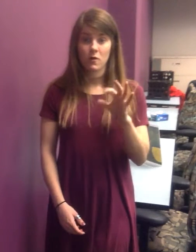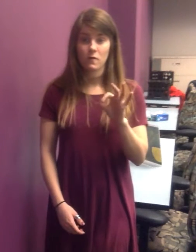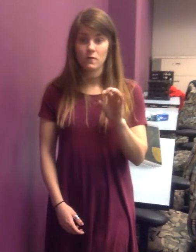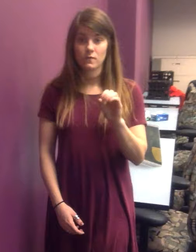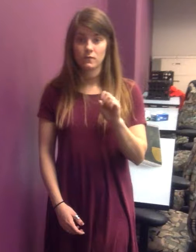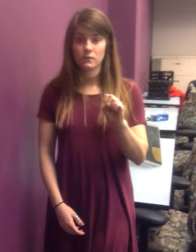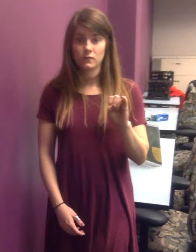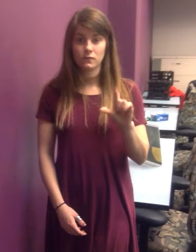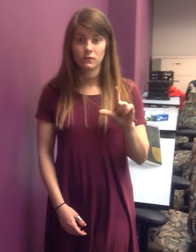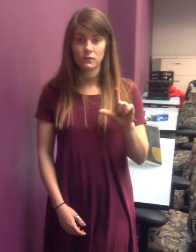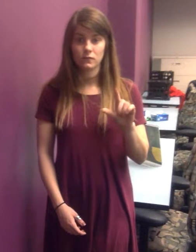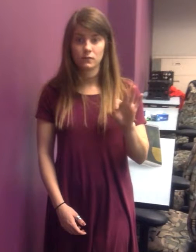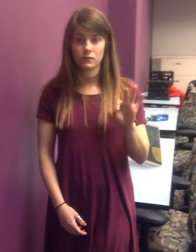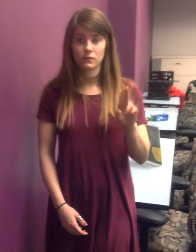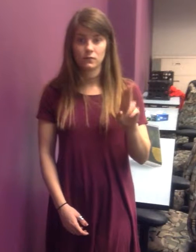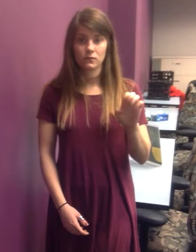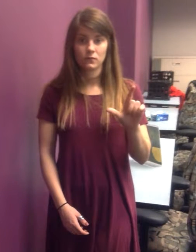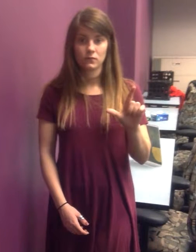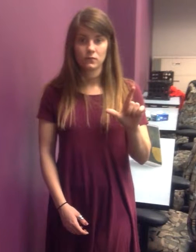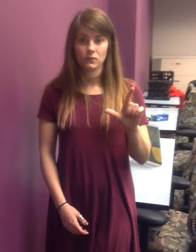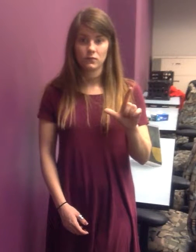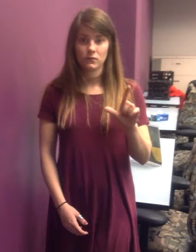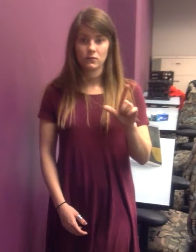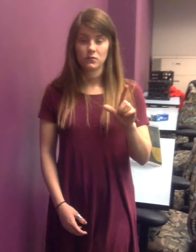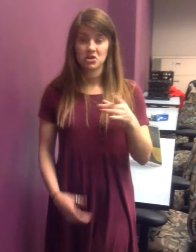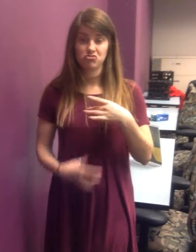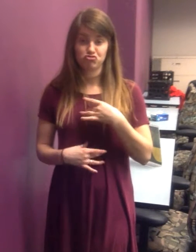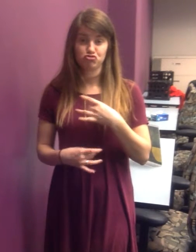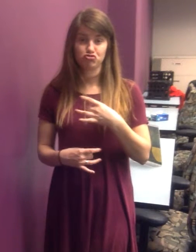Chris Horner was formerly a registered lobbyist for oil, gas, and chemical companies.